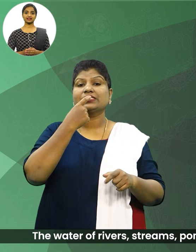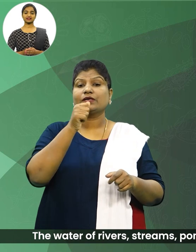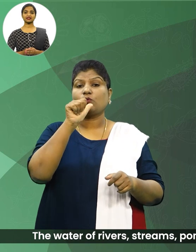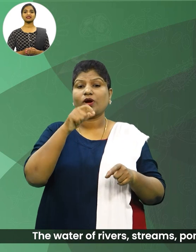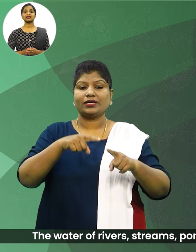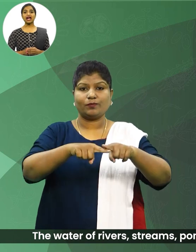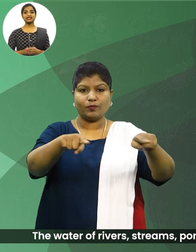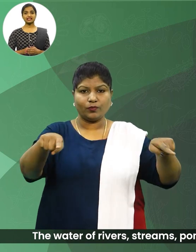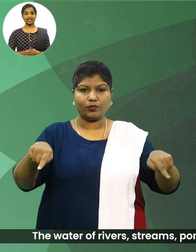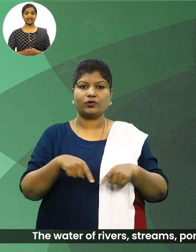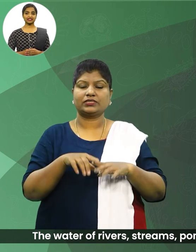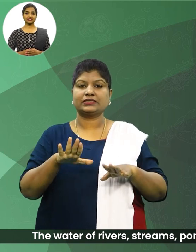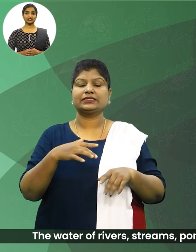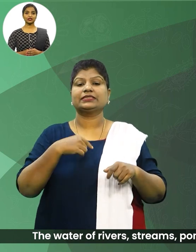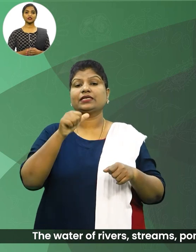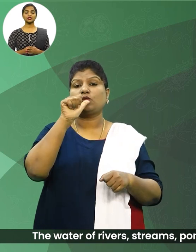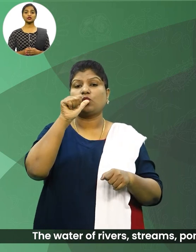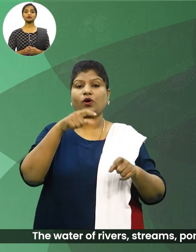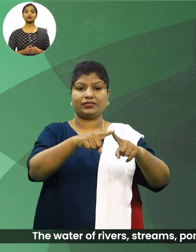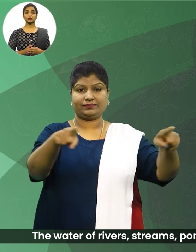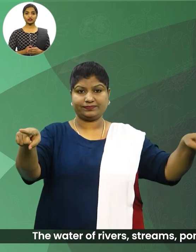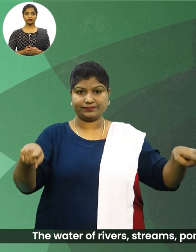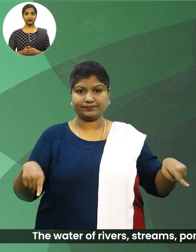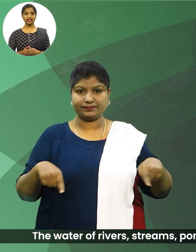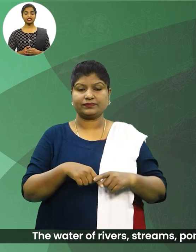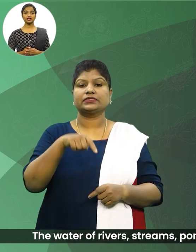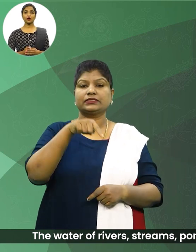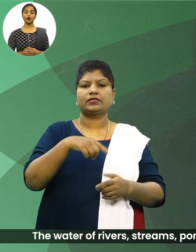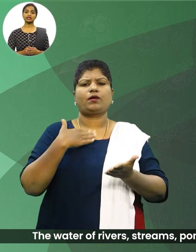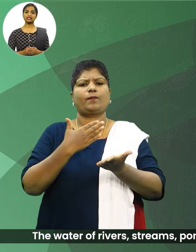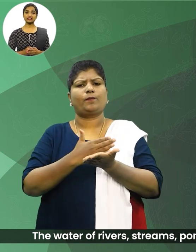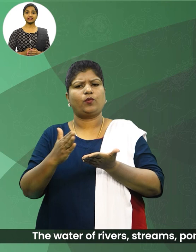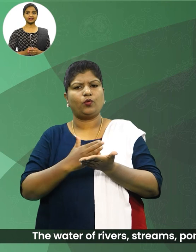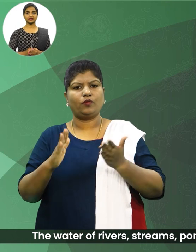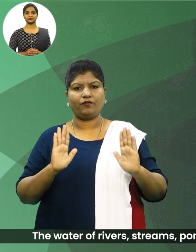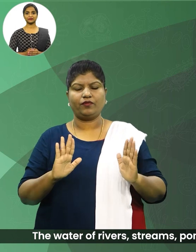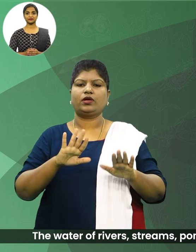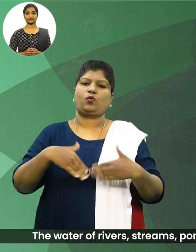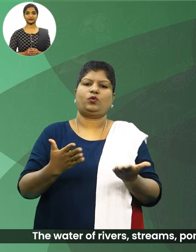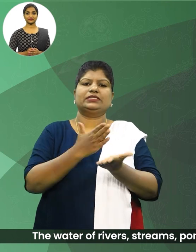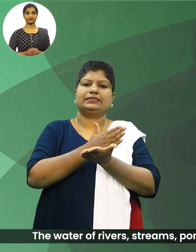and lakes should be purified or cleaned.